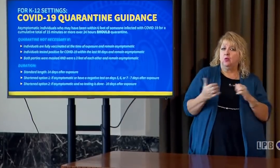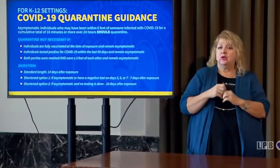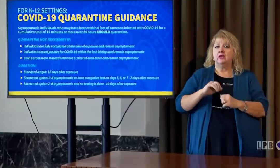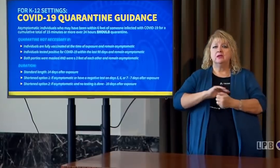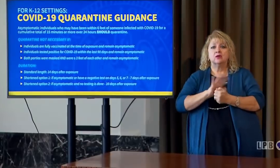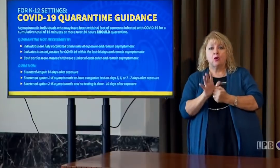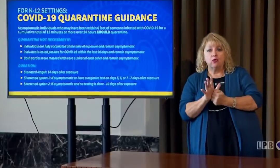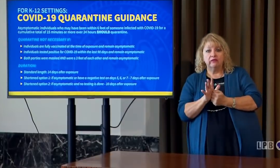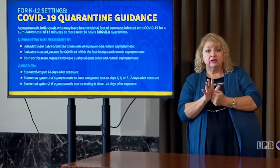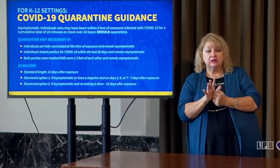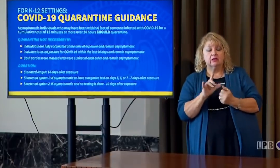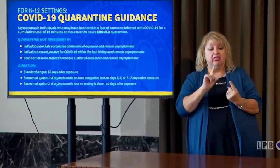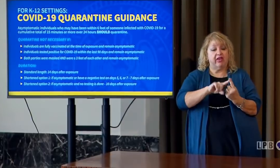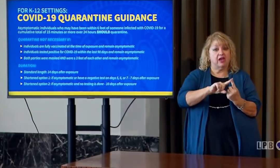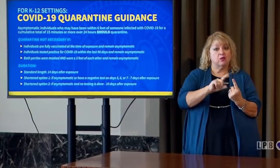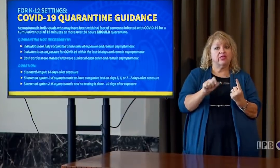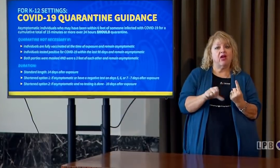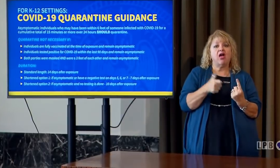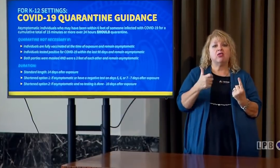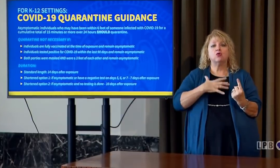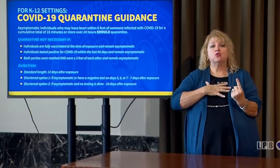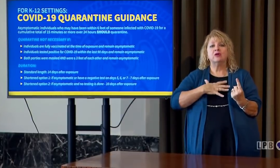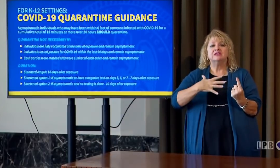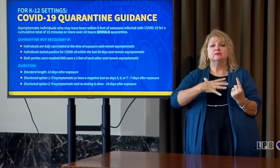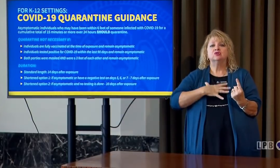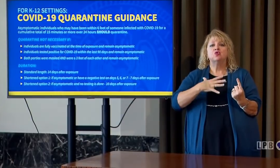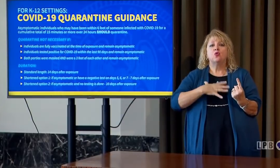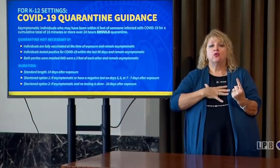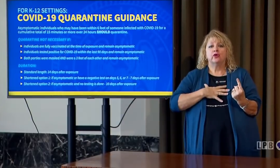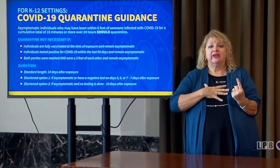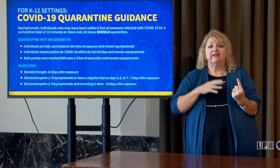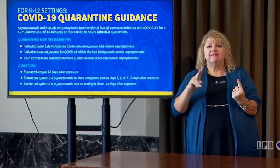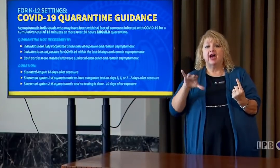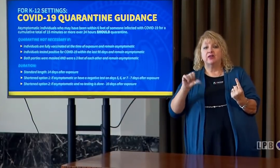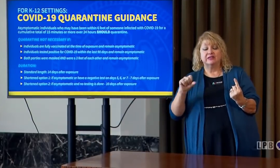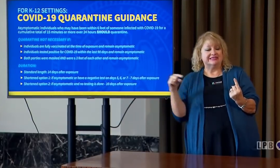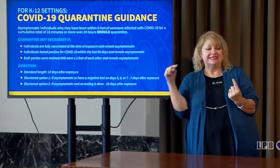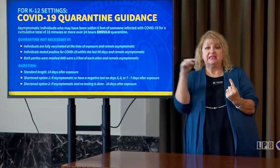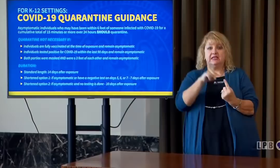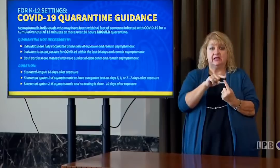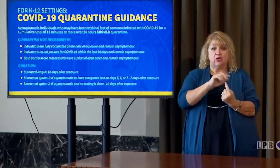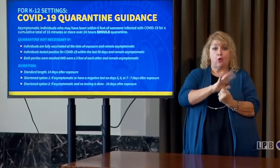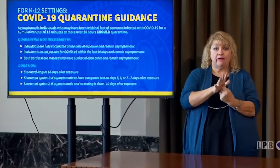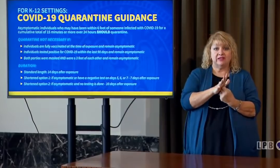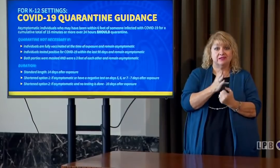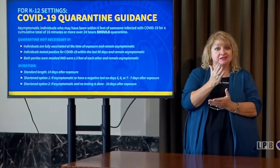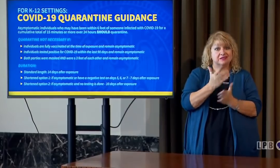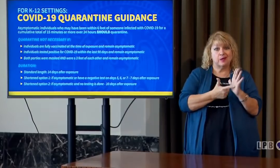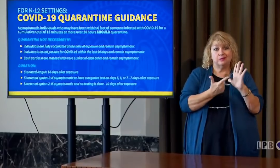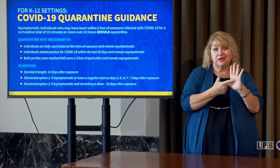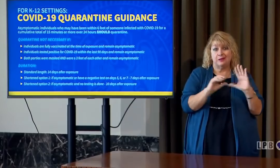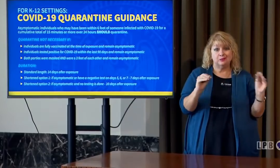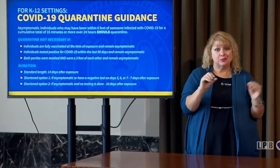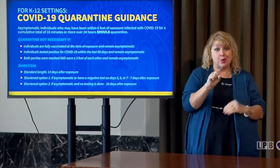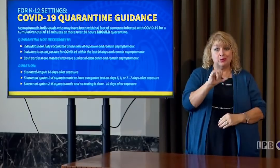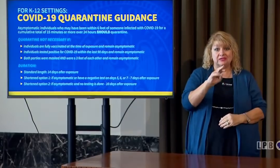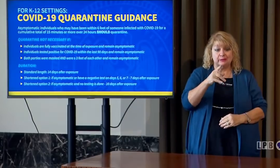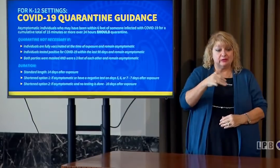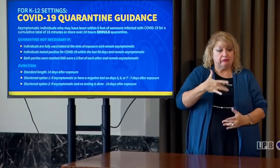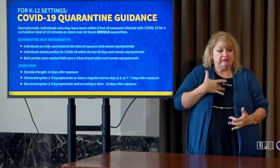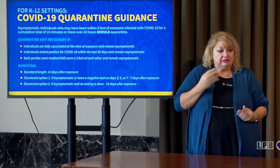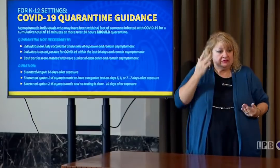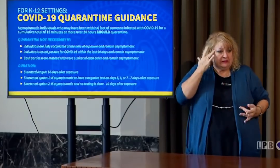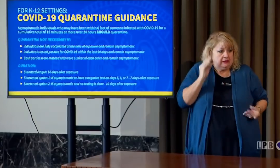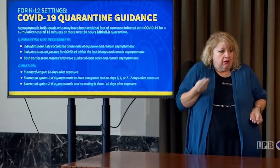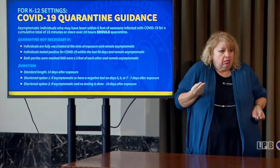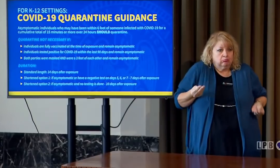viruses is the degree of asymptomatic transmission. Unfortunately with COVID, and we know this now after 18, 19